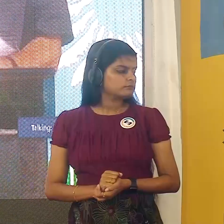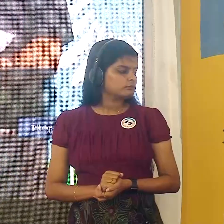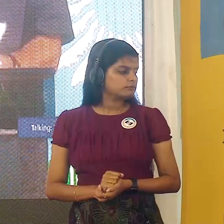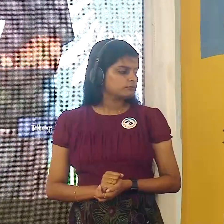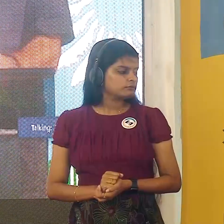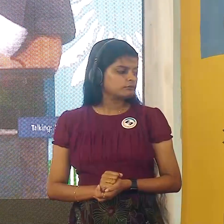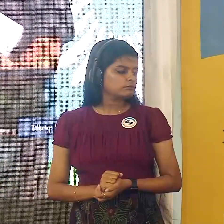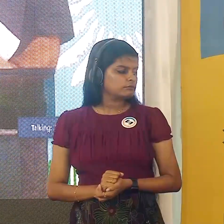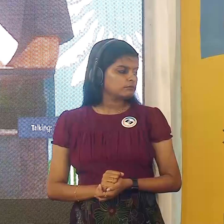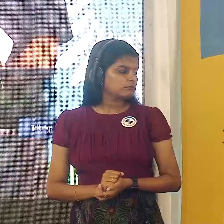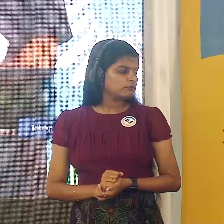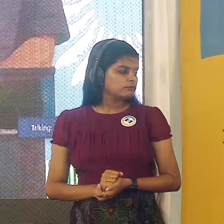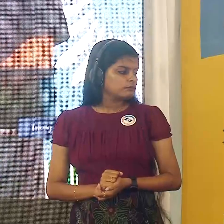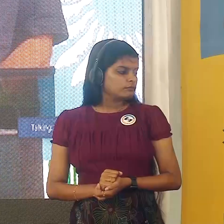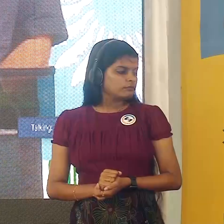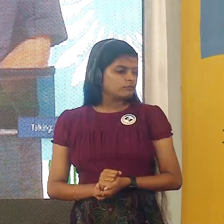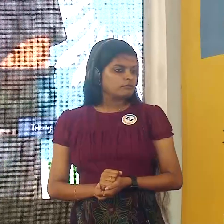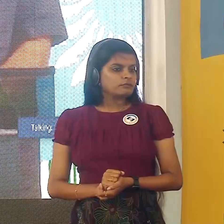on